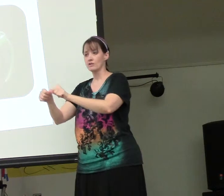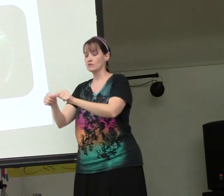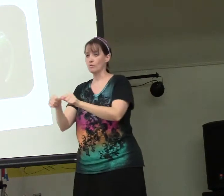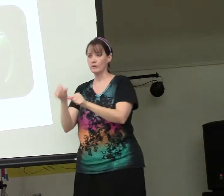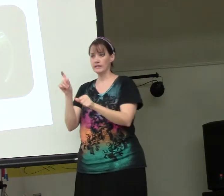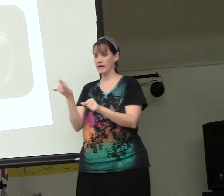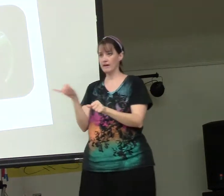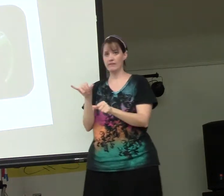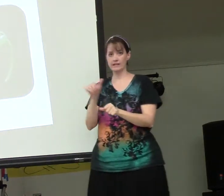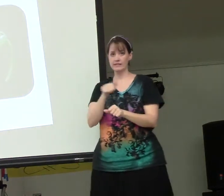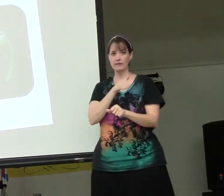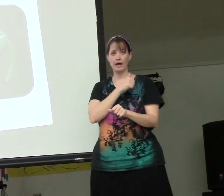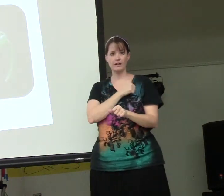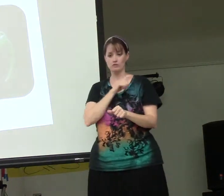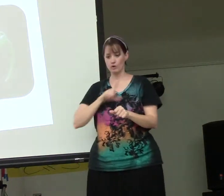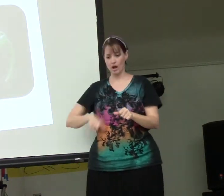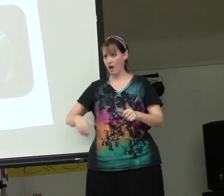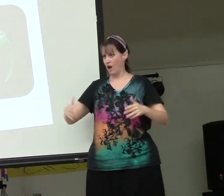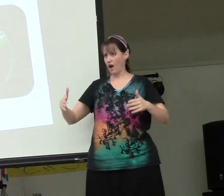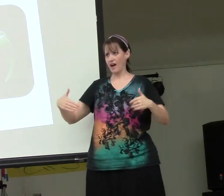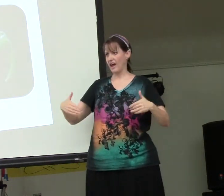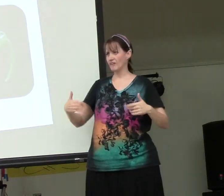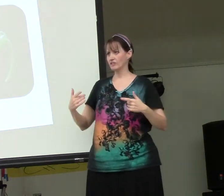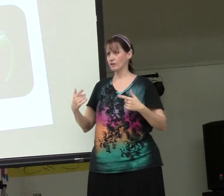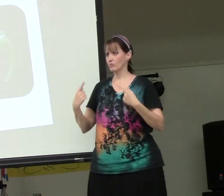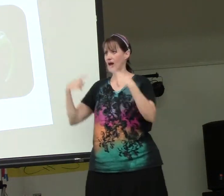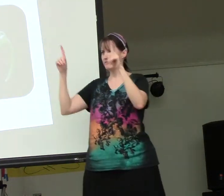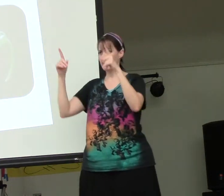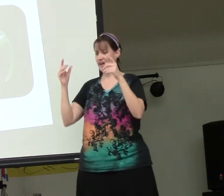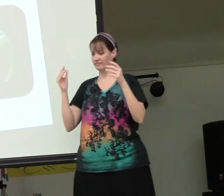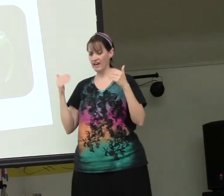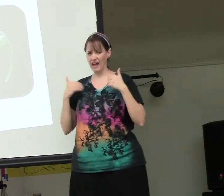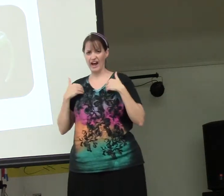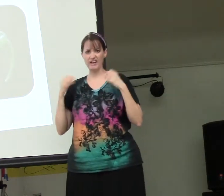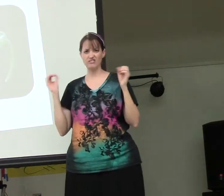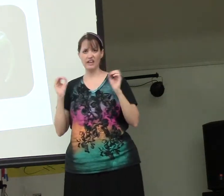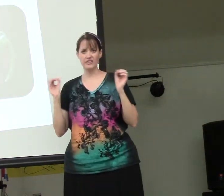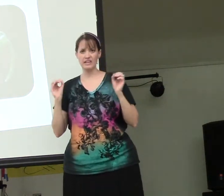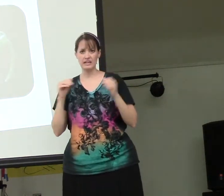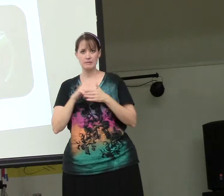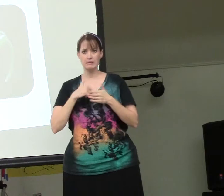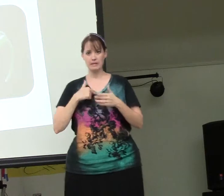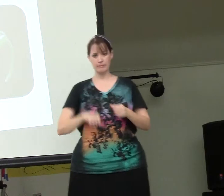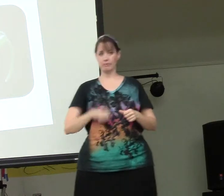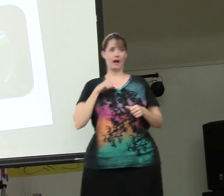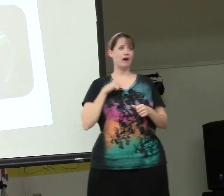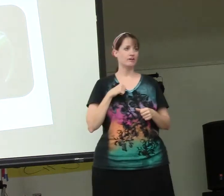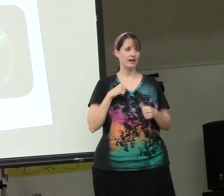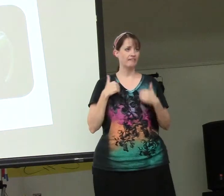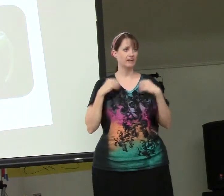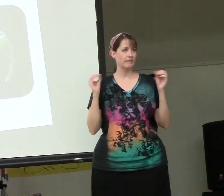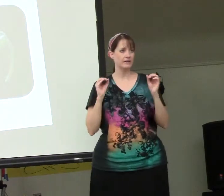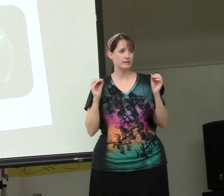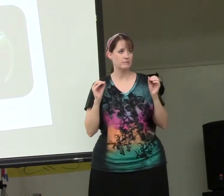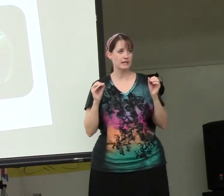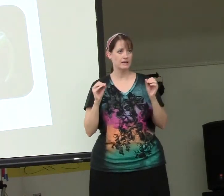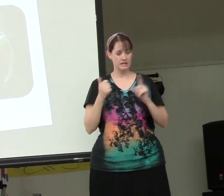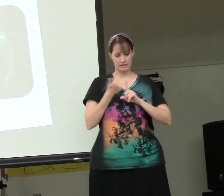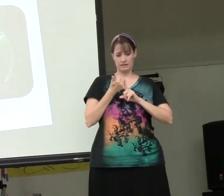So we need to have that same attitude. Well, I haven't arrived yet. I have nothing in me to be proud of. I have nothing in me.